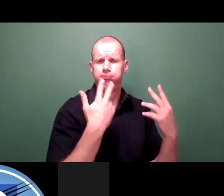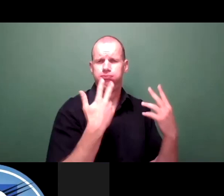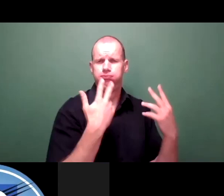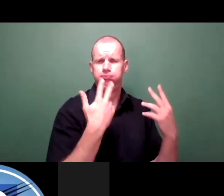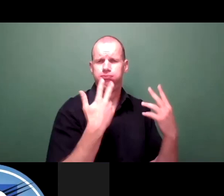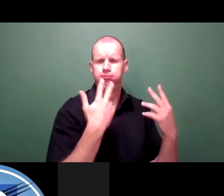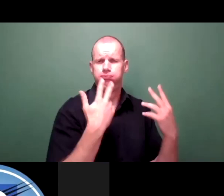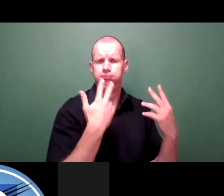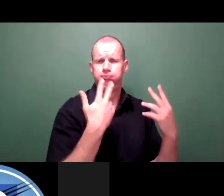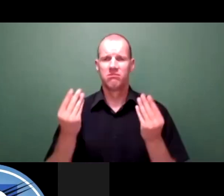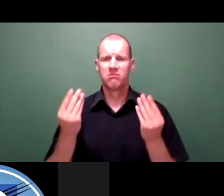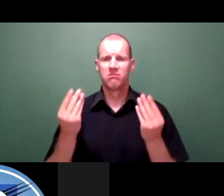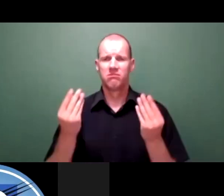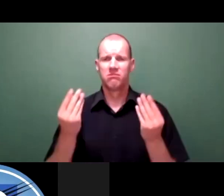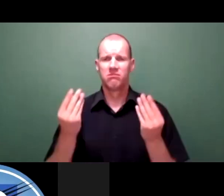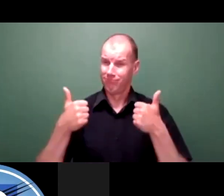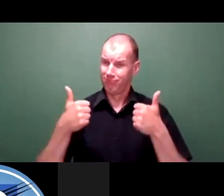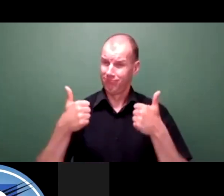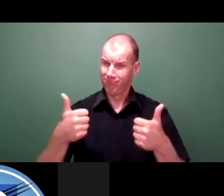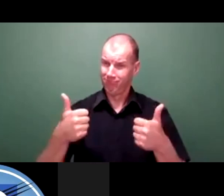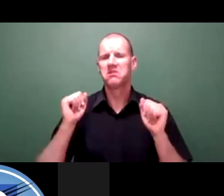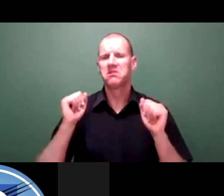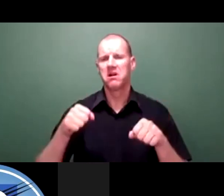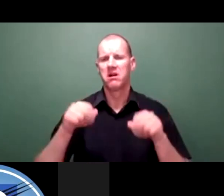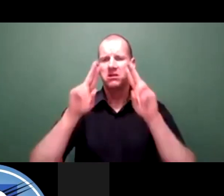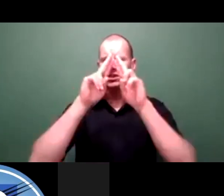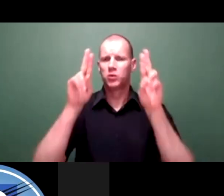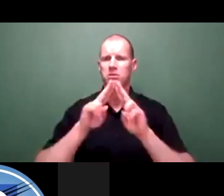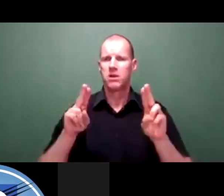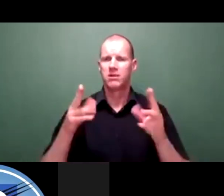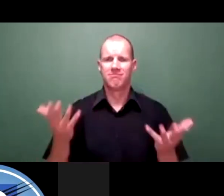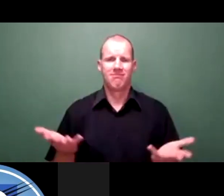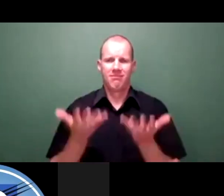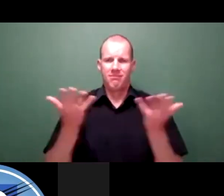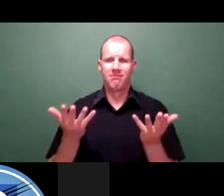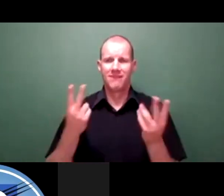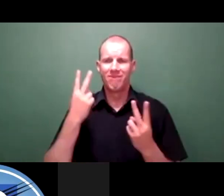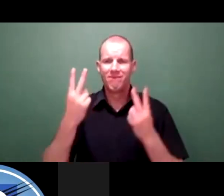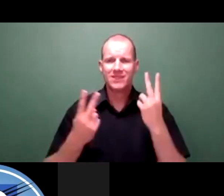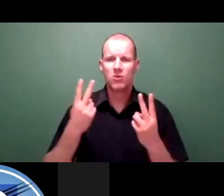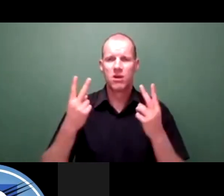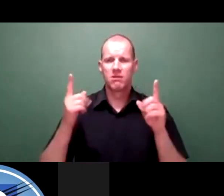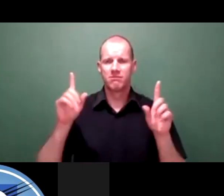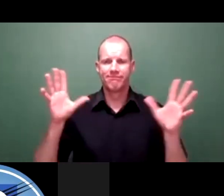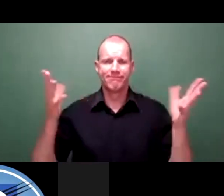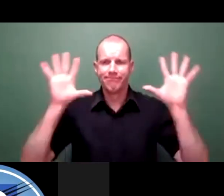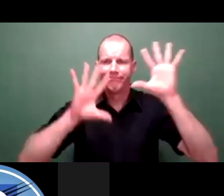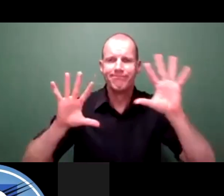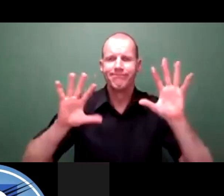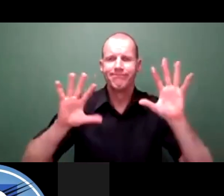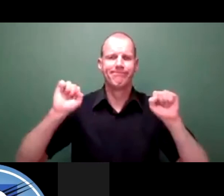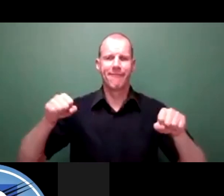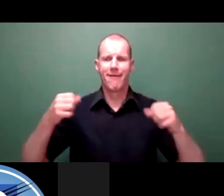unique on its own. So I know that the countries, you need to be fluent in your own country's sign